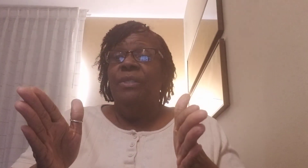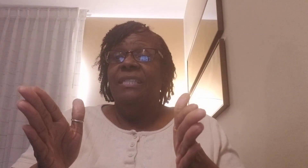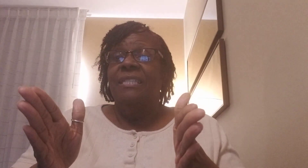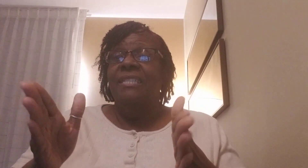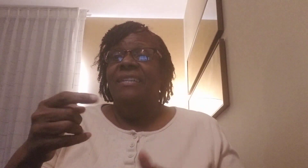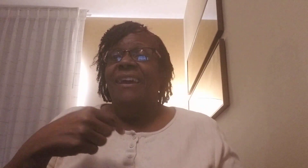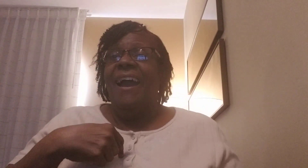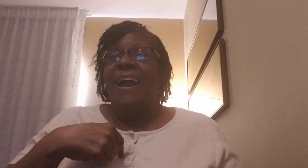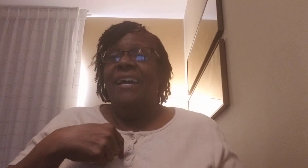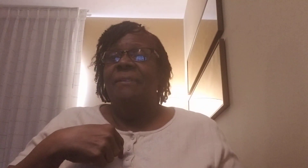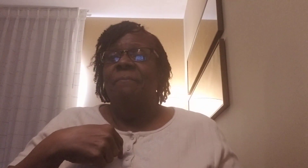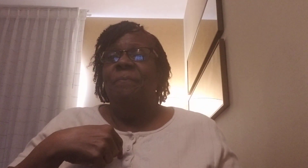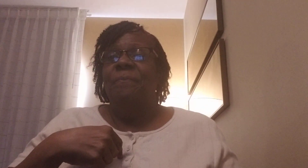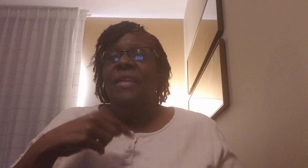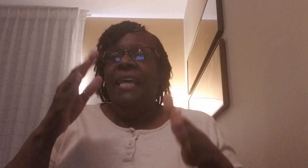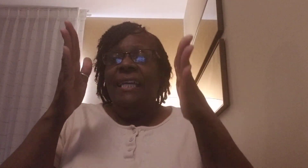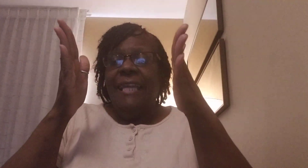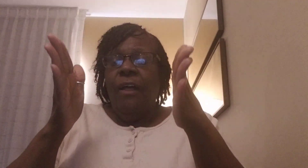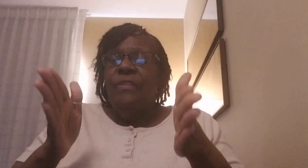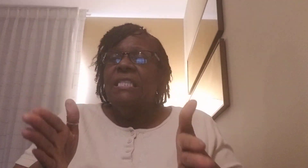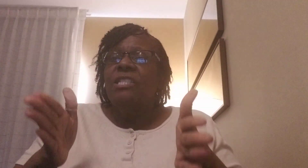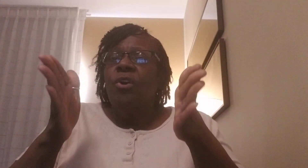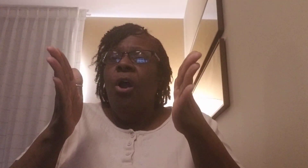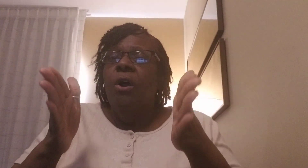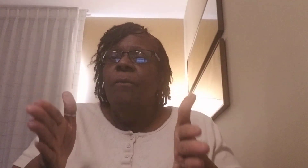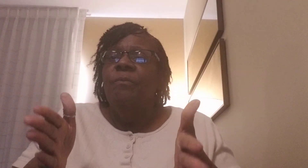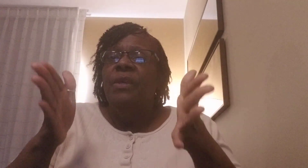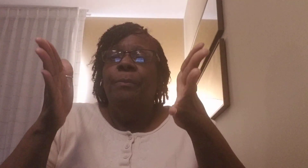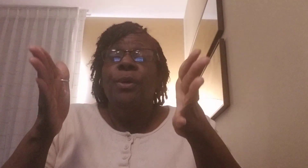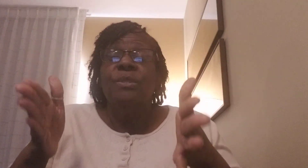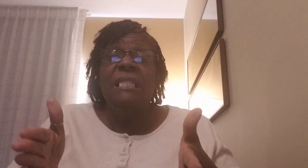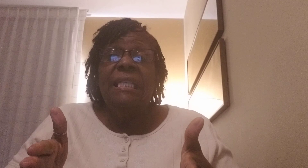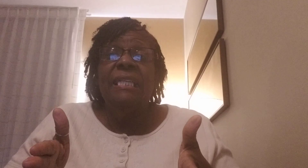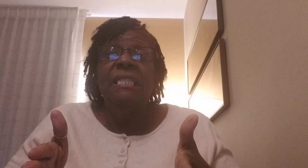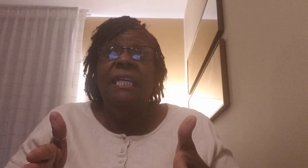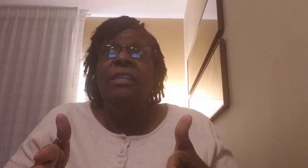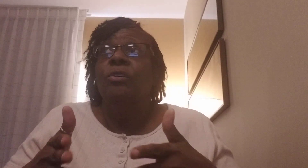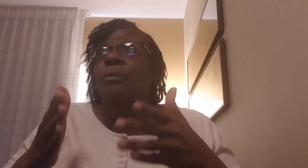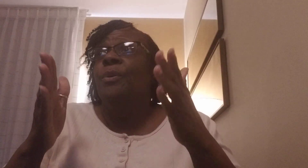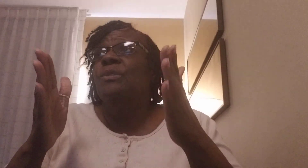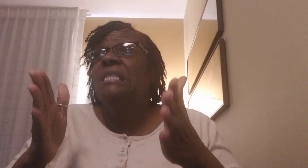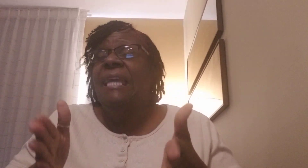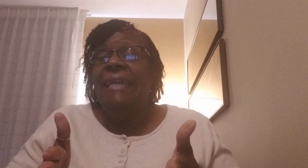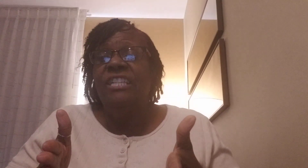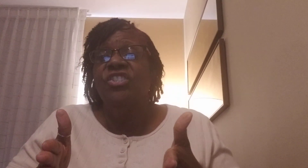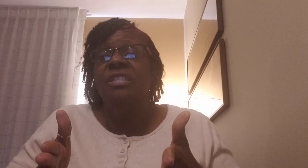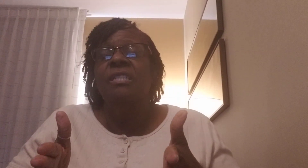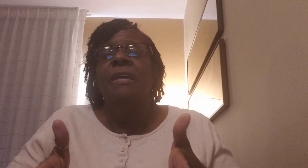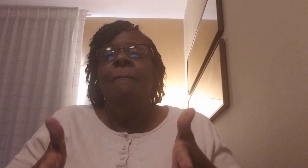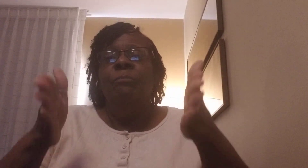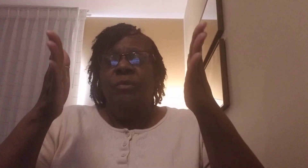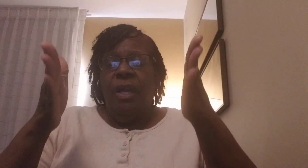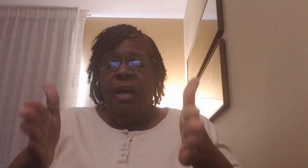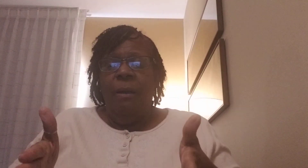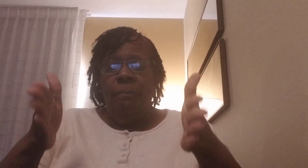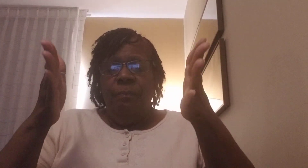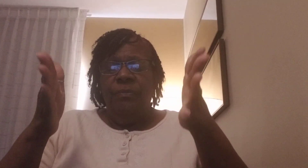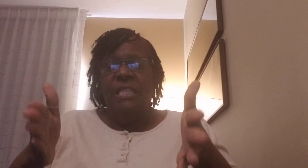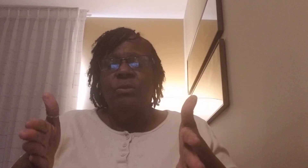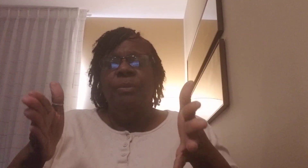student, I. Now, this is called the person ending or the person agent. This would be the